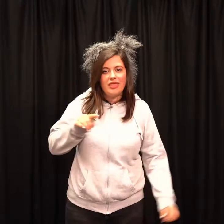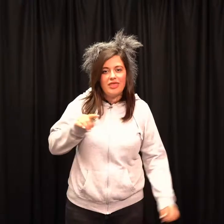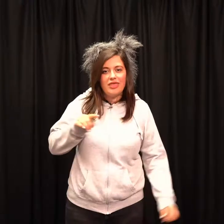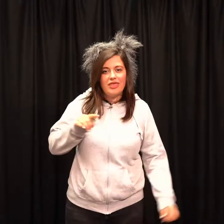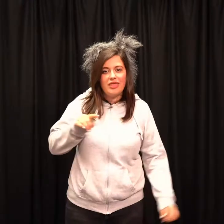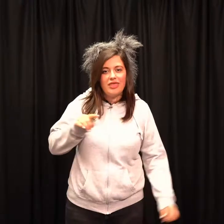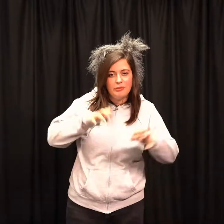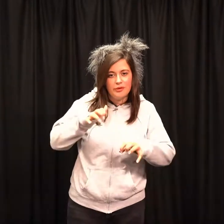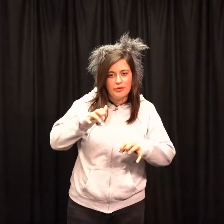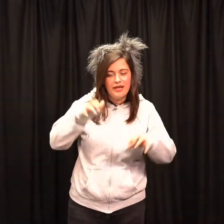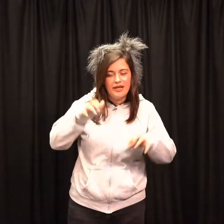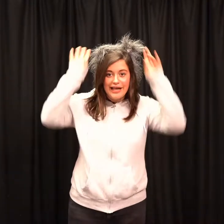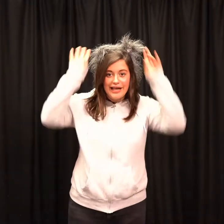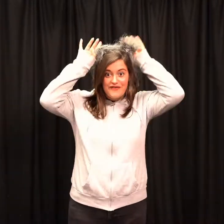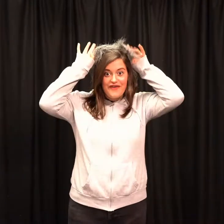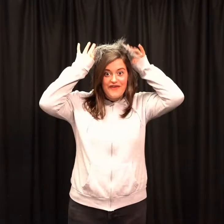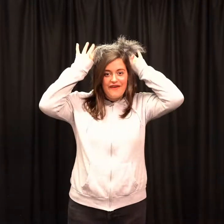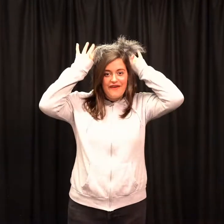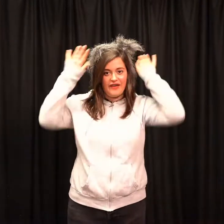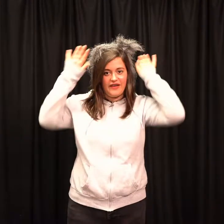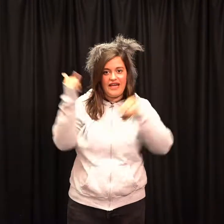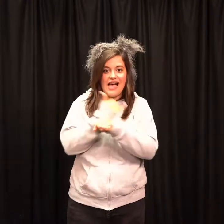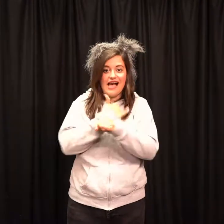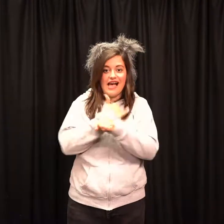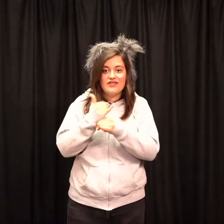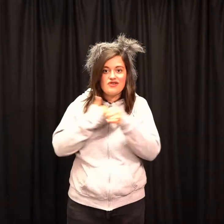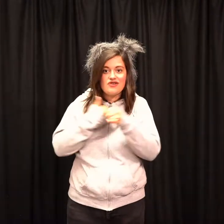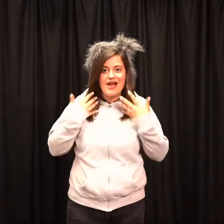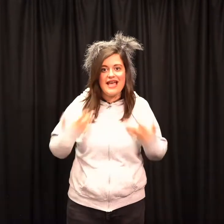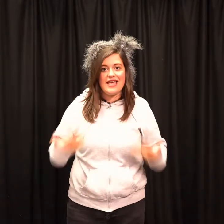This animal is fluffy and grey.